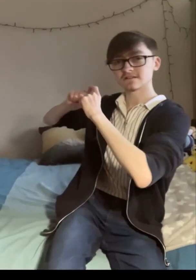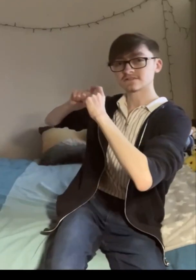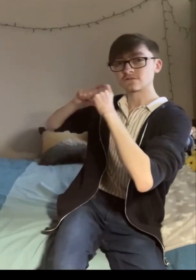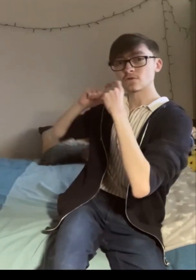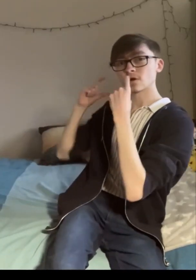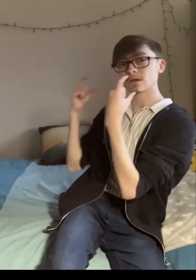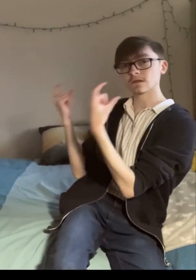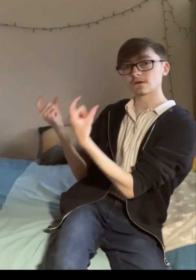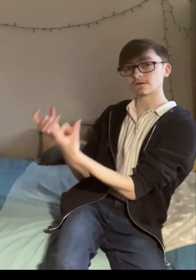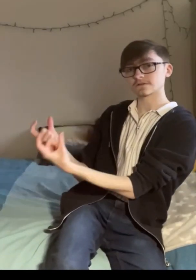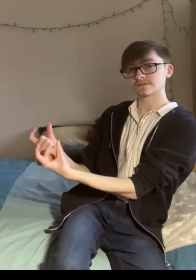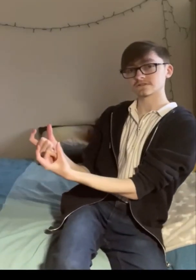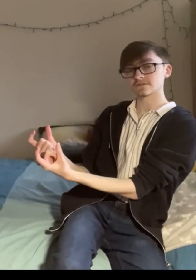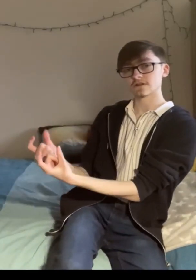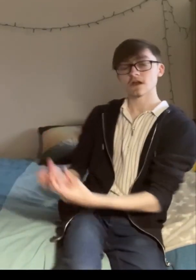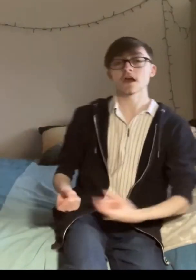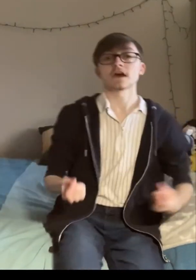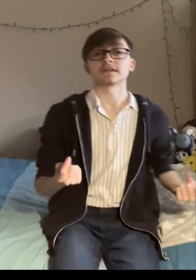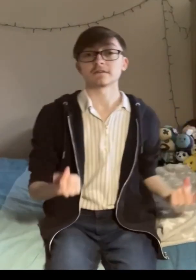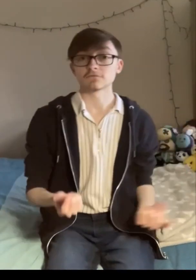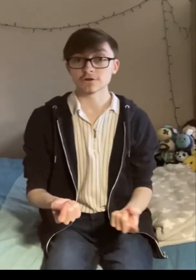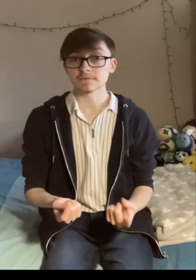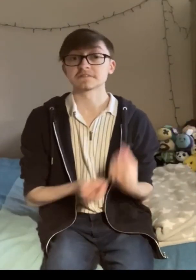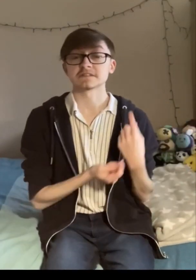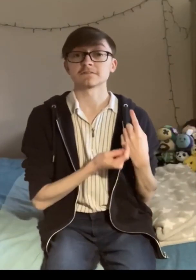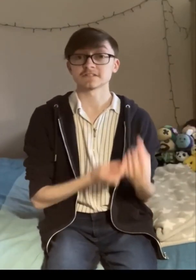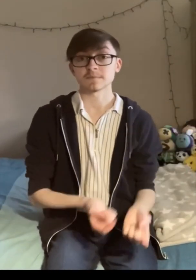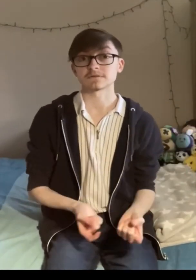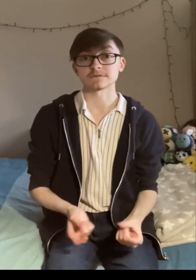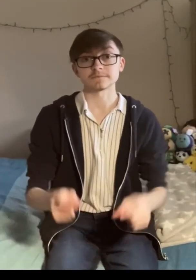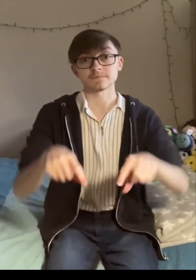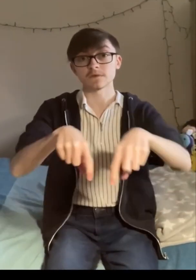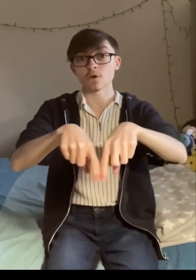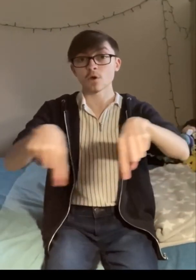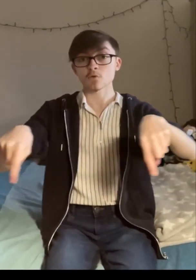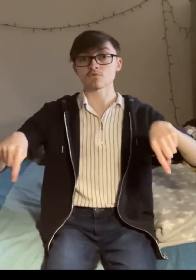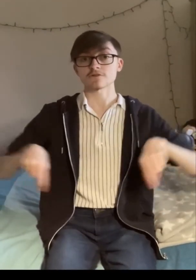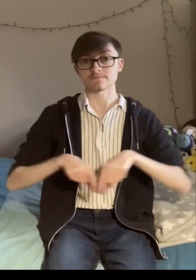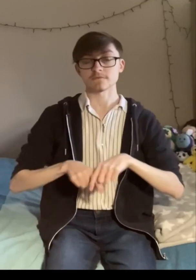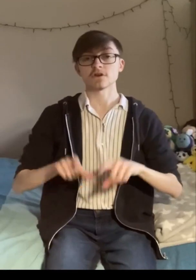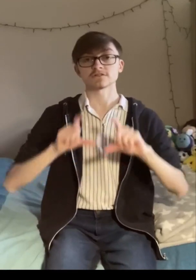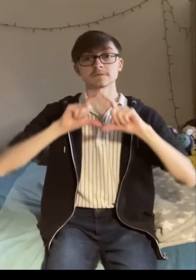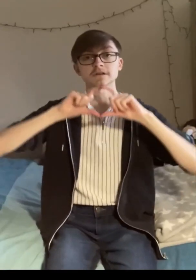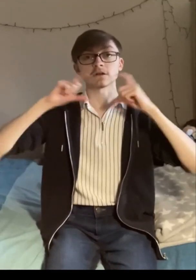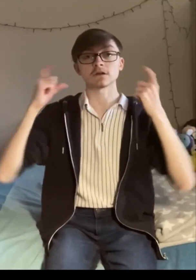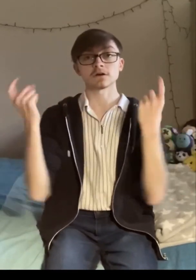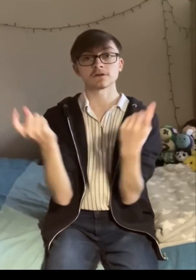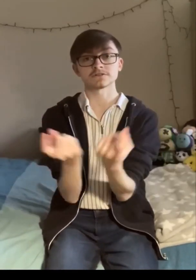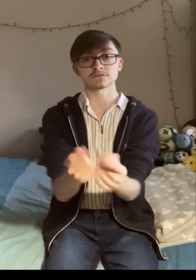So class, and then room is the same for seminar room. Room. So that'd be